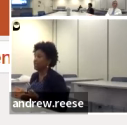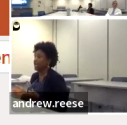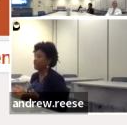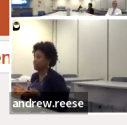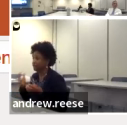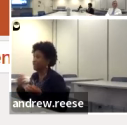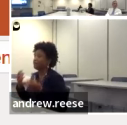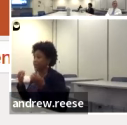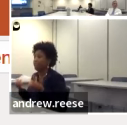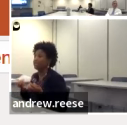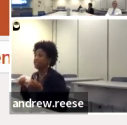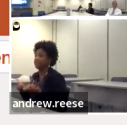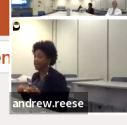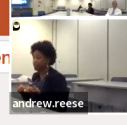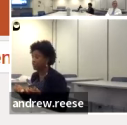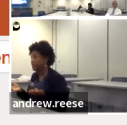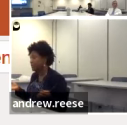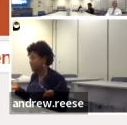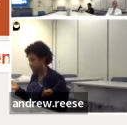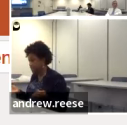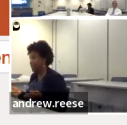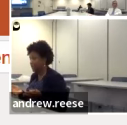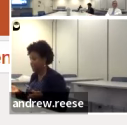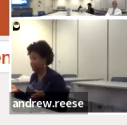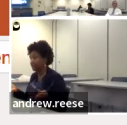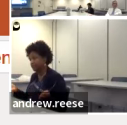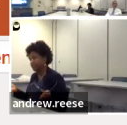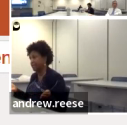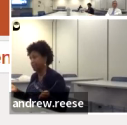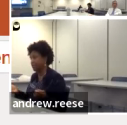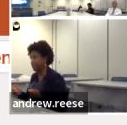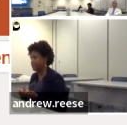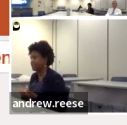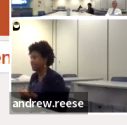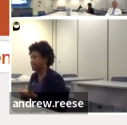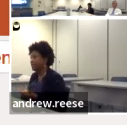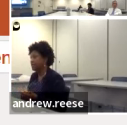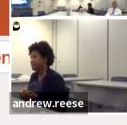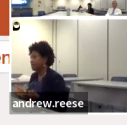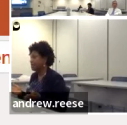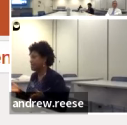that somebody has to be physically and mentally stable in order to achieve and sustain employment.